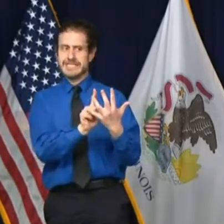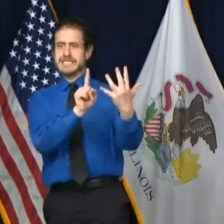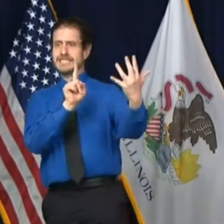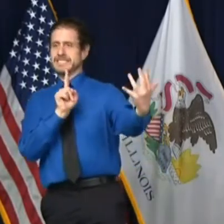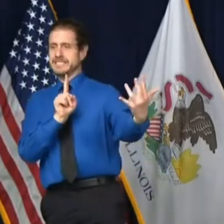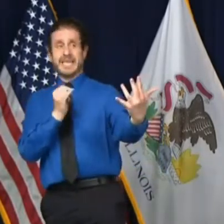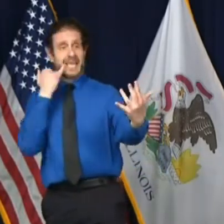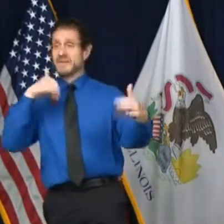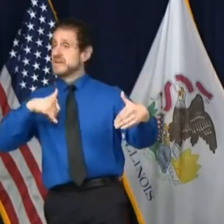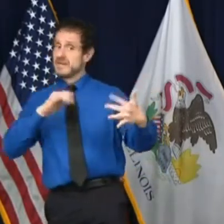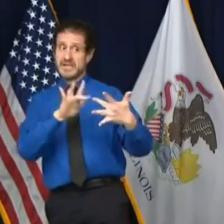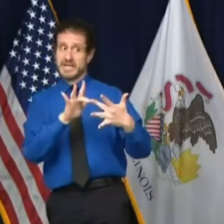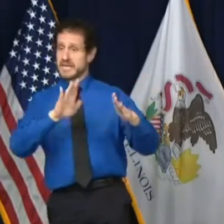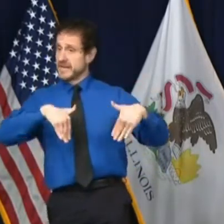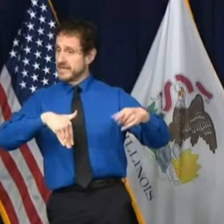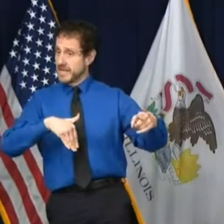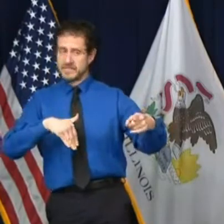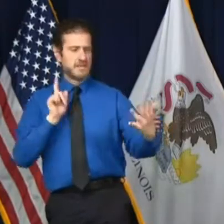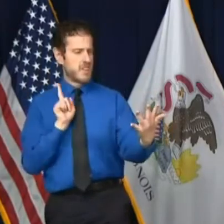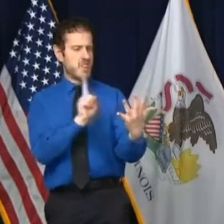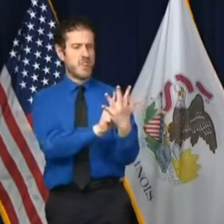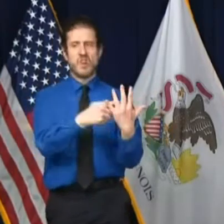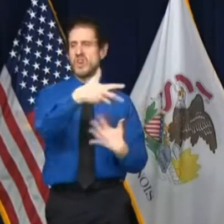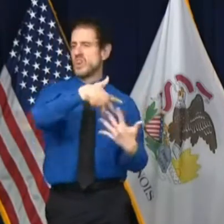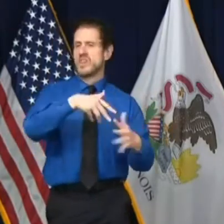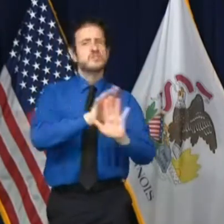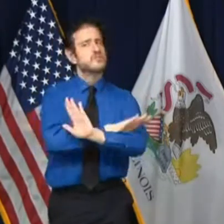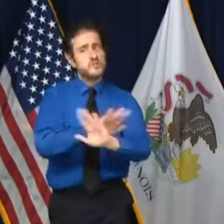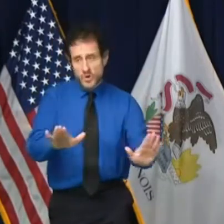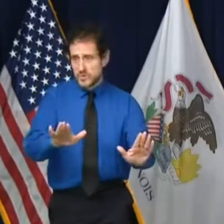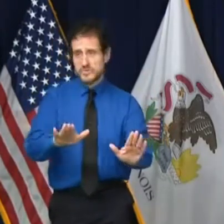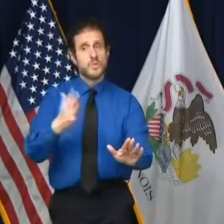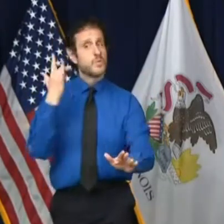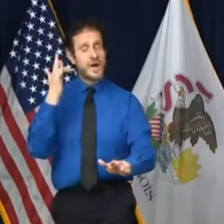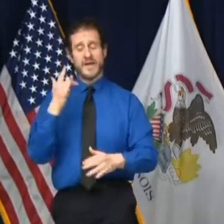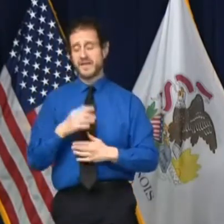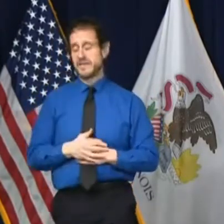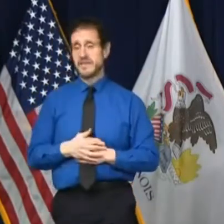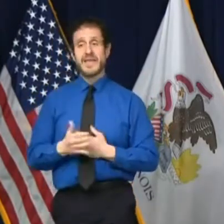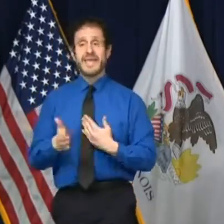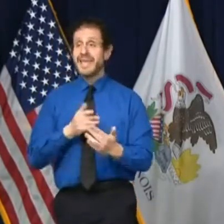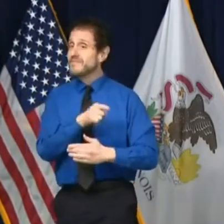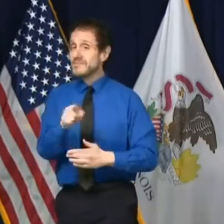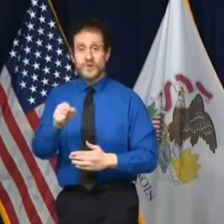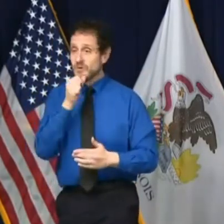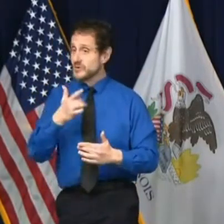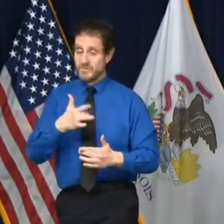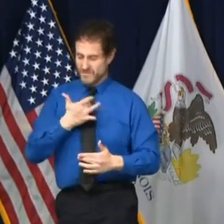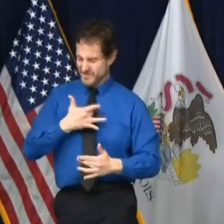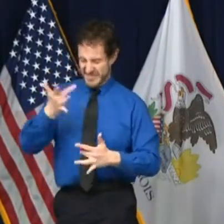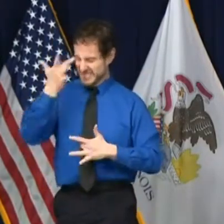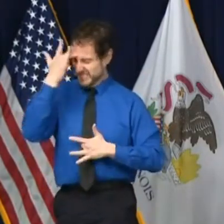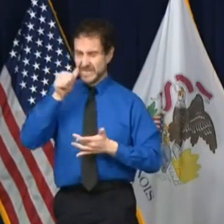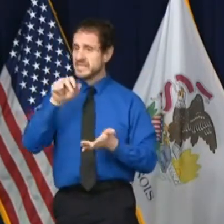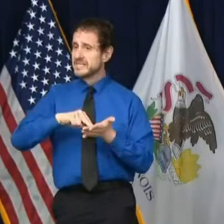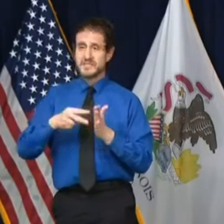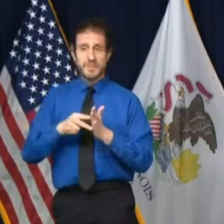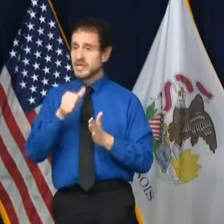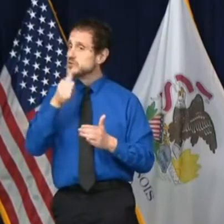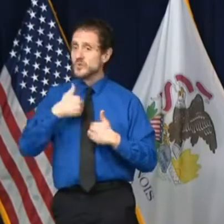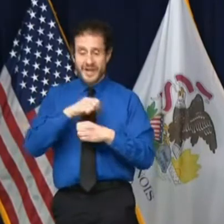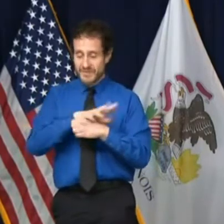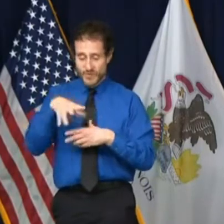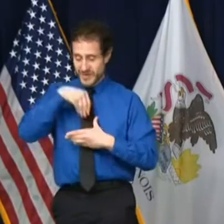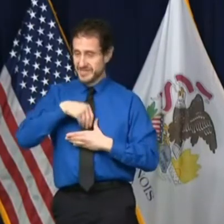with, and that you not quarantine together with them, because just because you are asymptomatic does not mean that you do